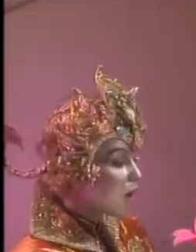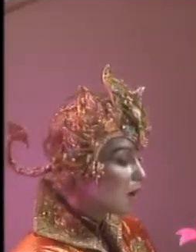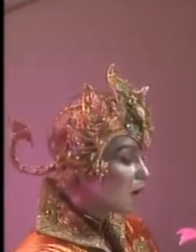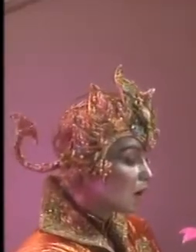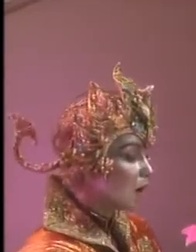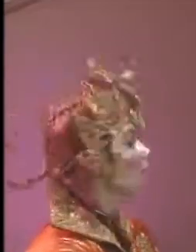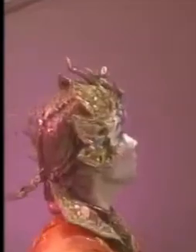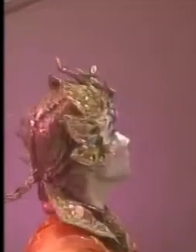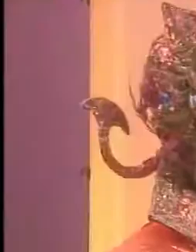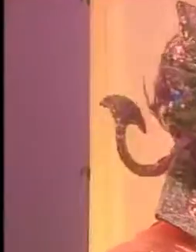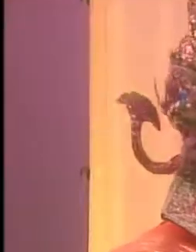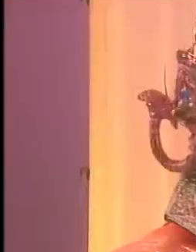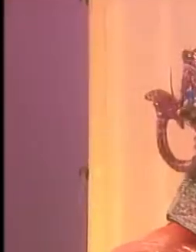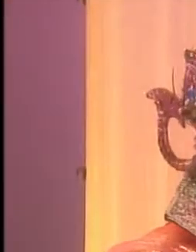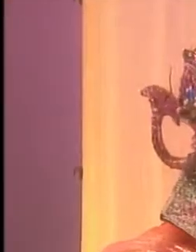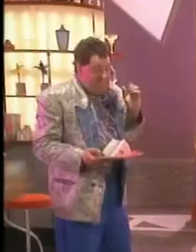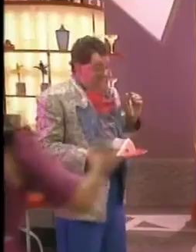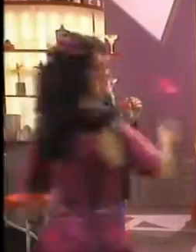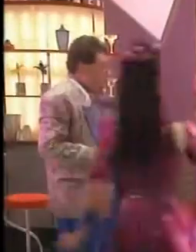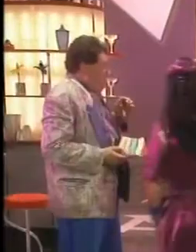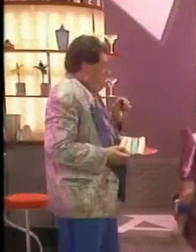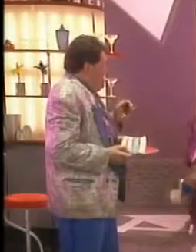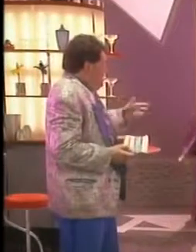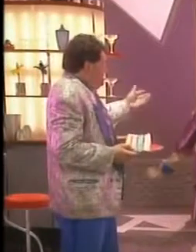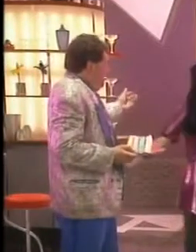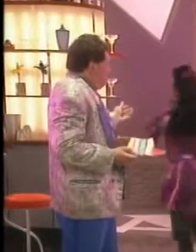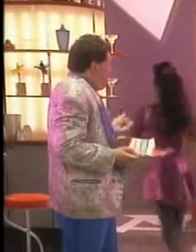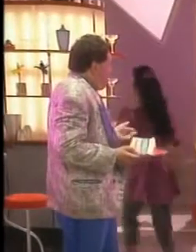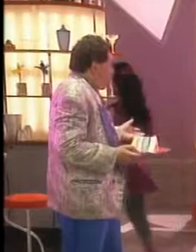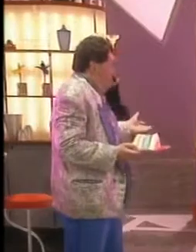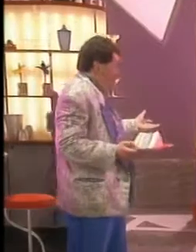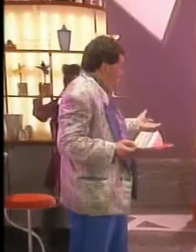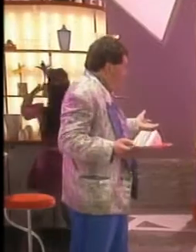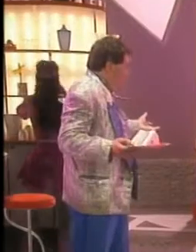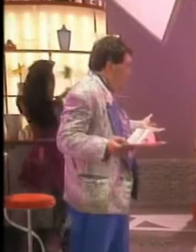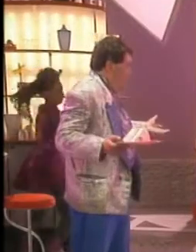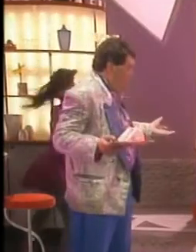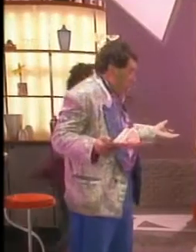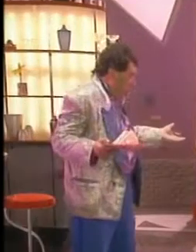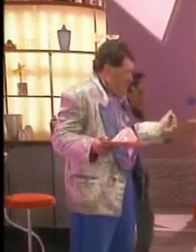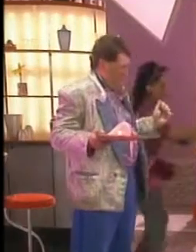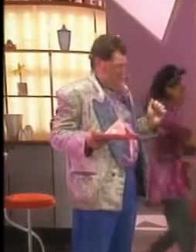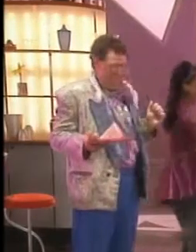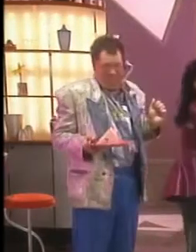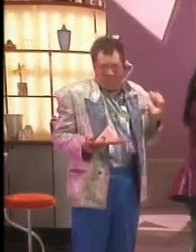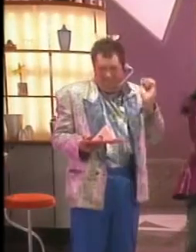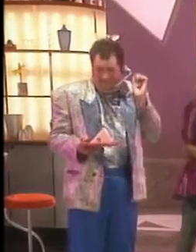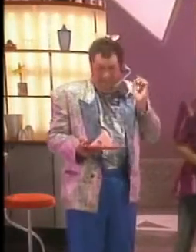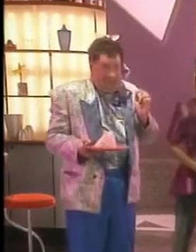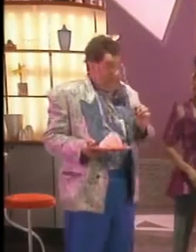Pardon me, Pook. If you could just move that piece of old junk, it's spoiling the look of the whole show. What do you mean he's spoiling